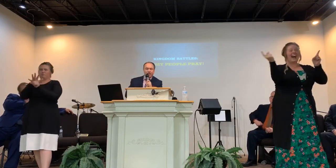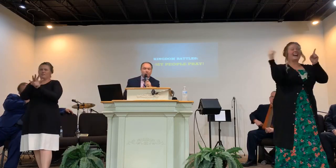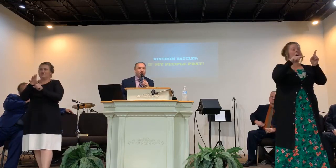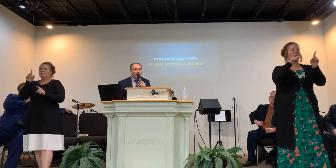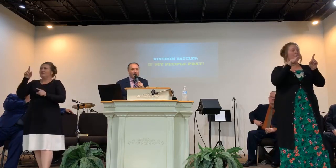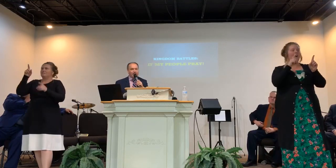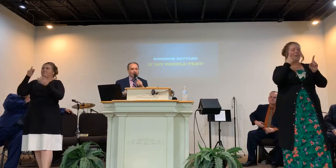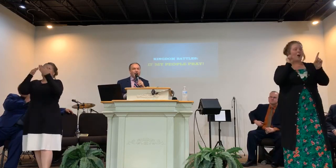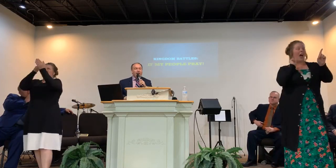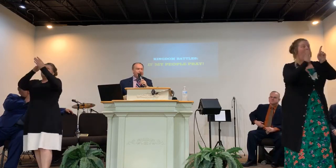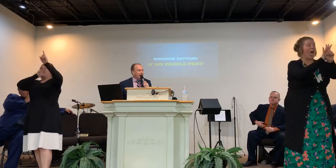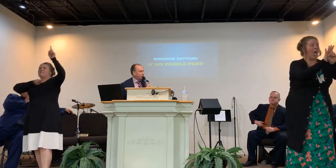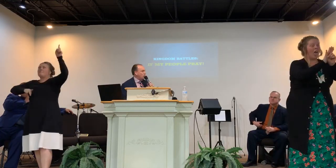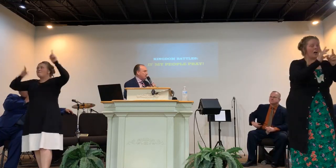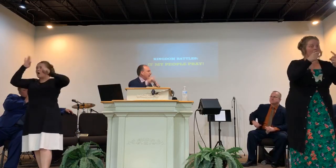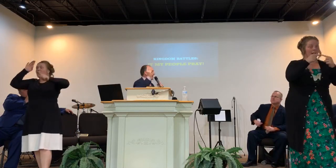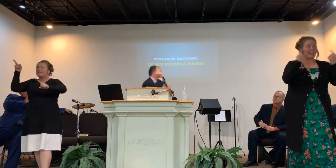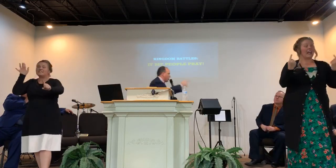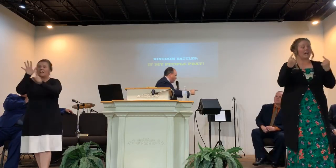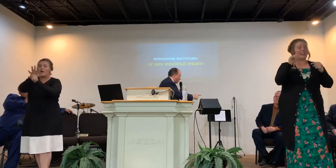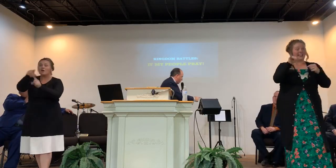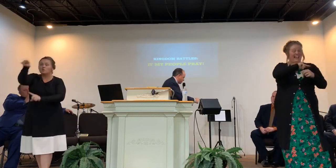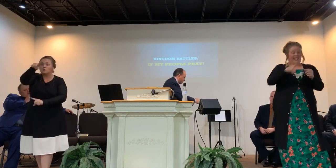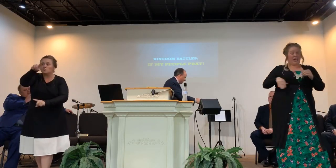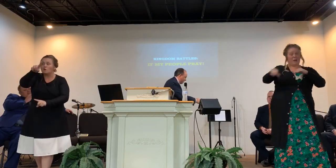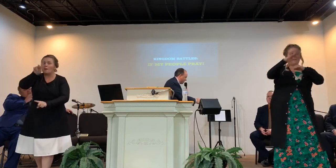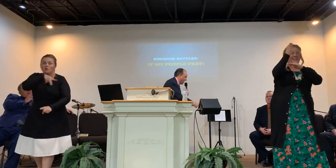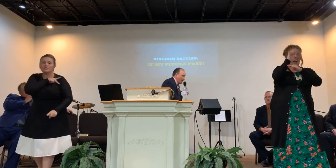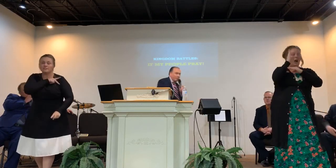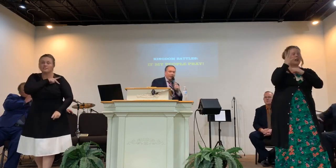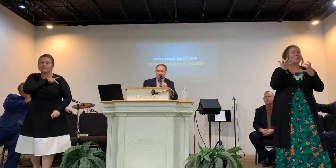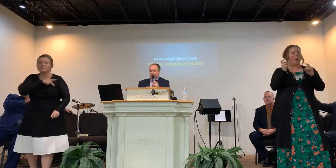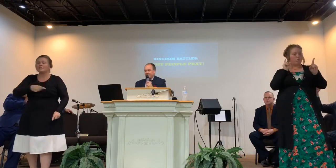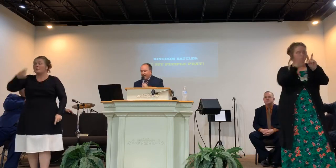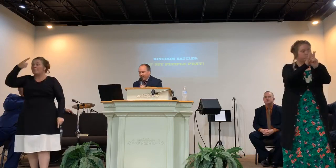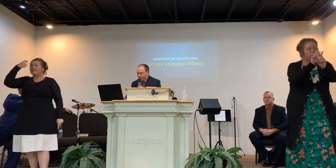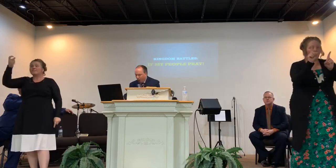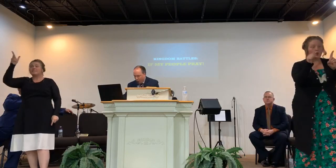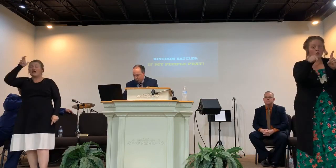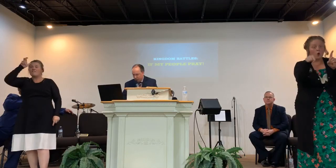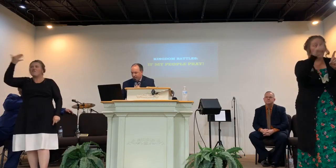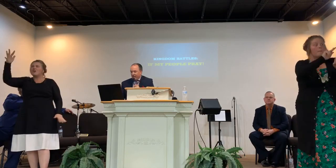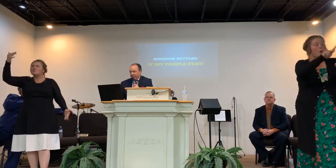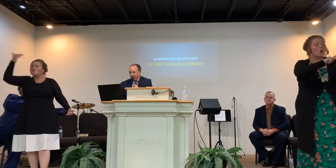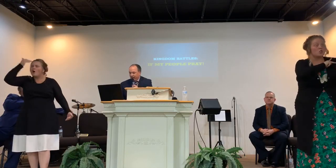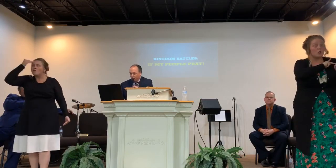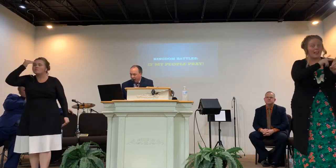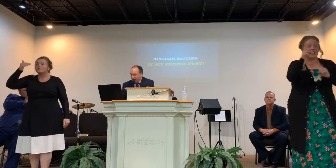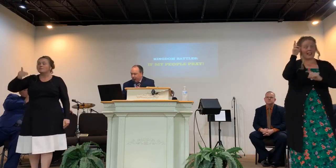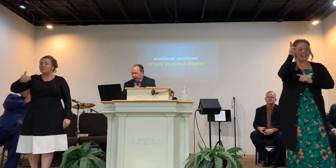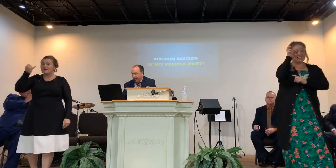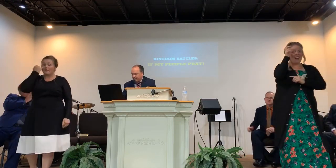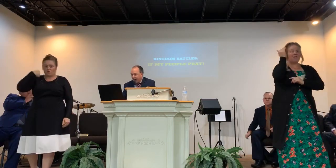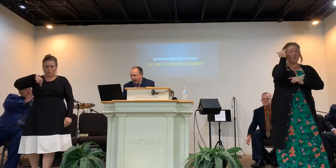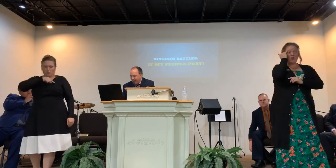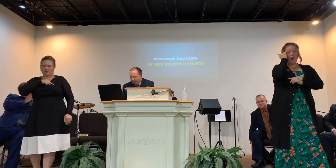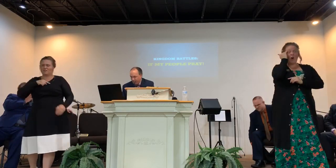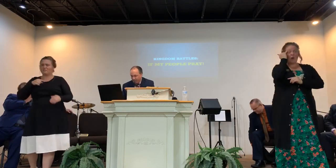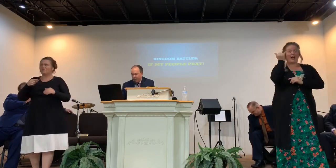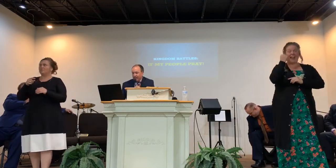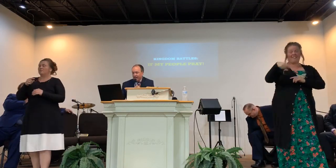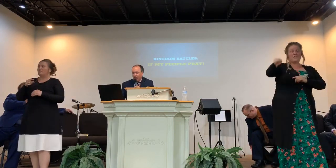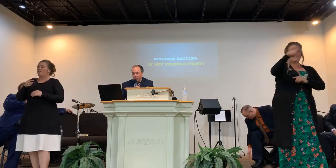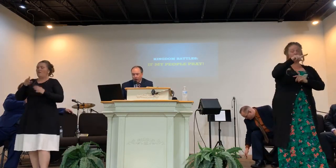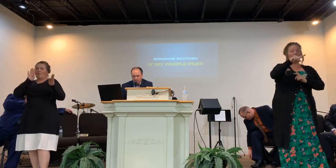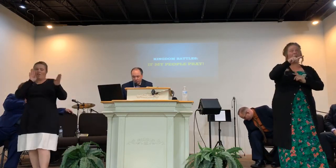the kingdom of God. He comes to attack you personally. Because the devil knows that if we get tied